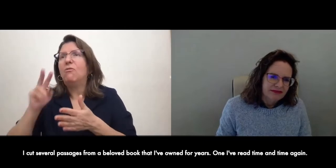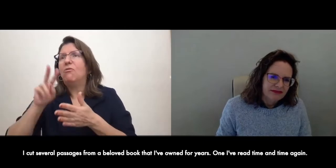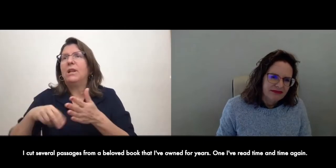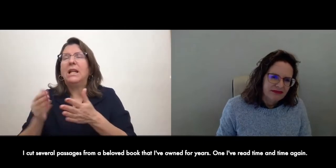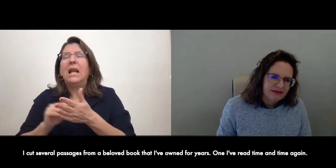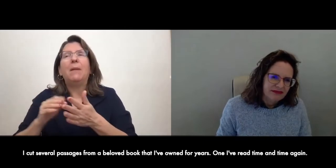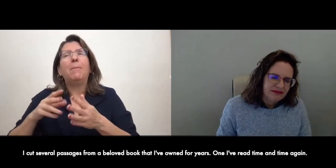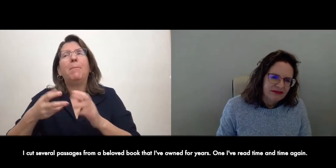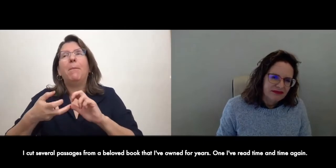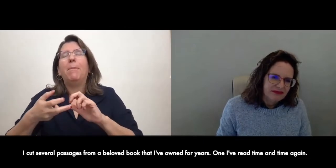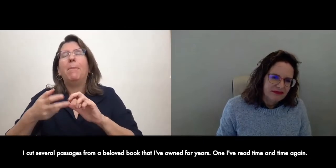again.